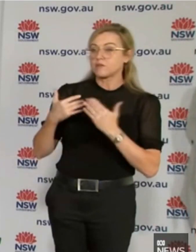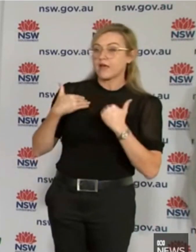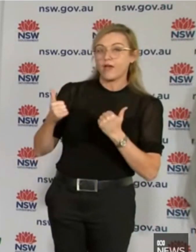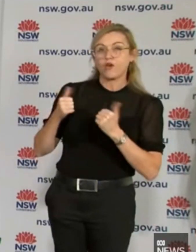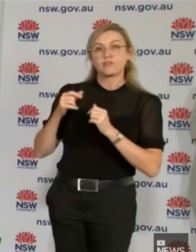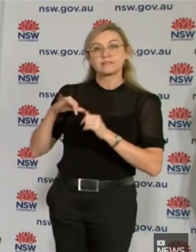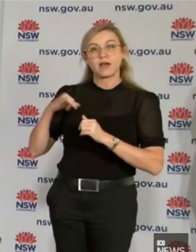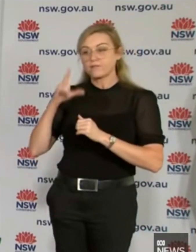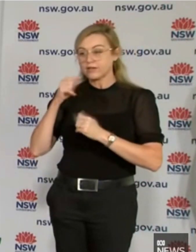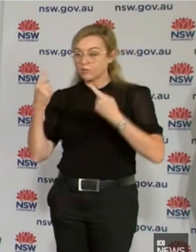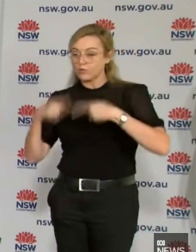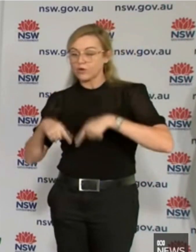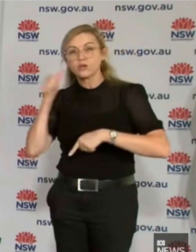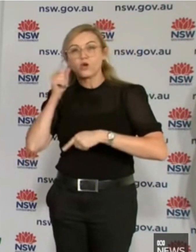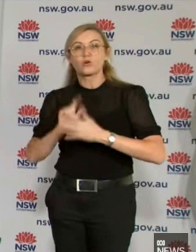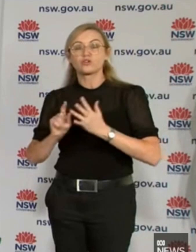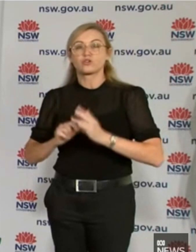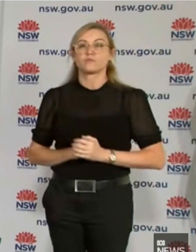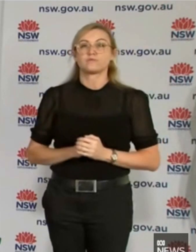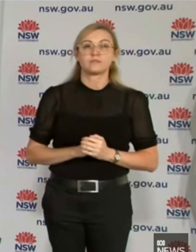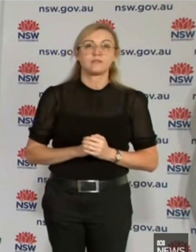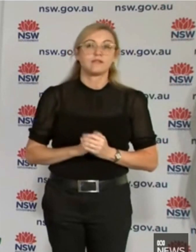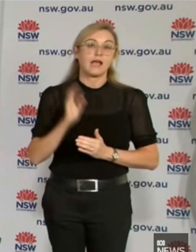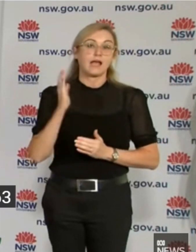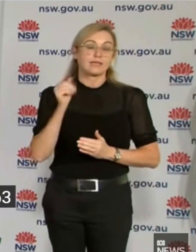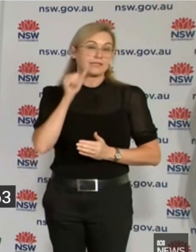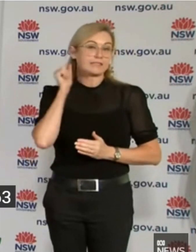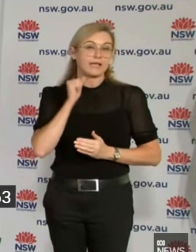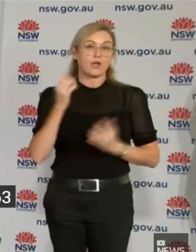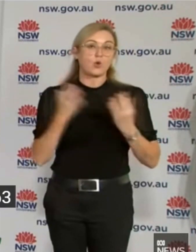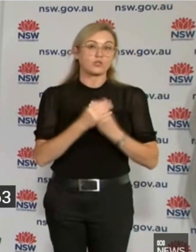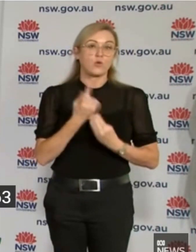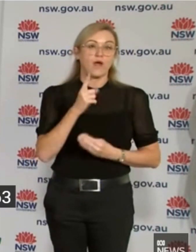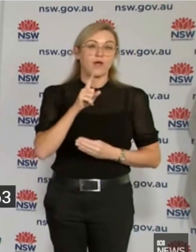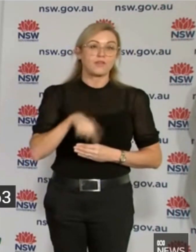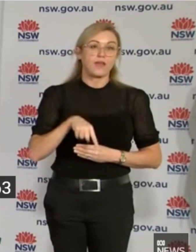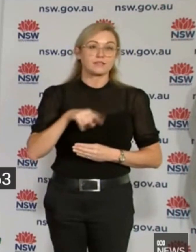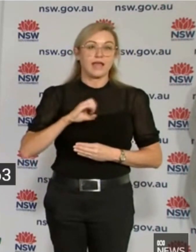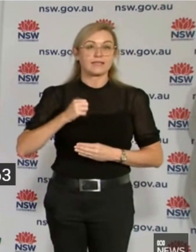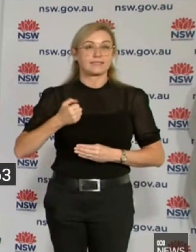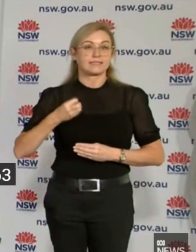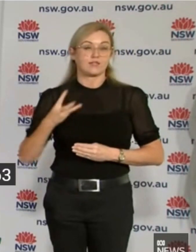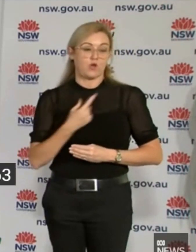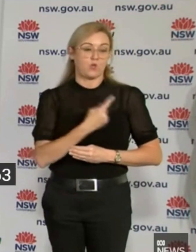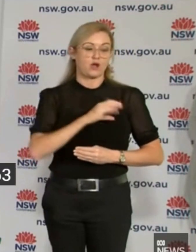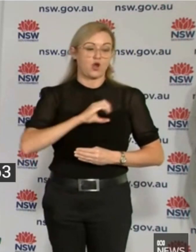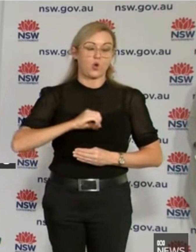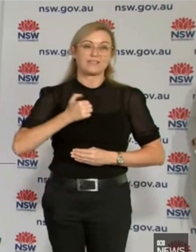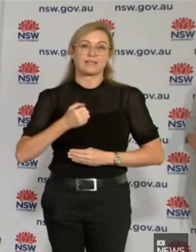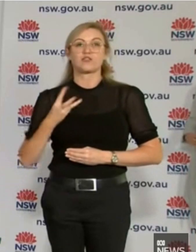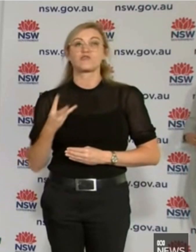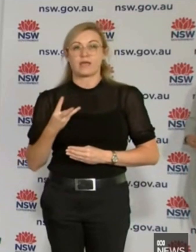we move forward. Locally acquired cases to 8 p.m. last night were 1,063 cases.